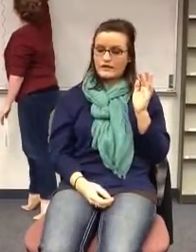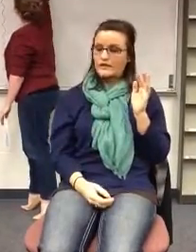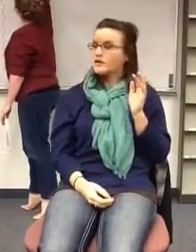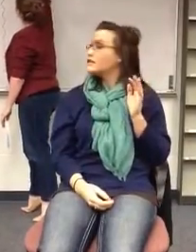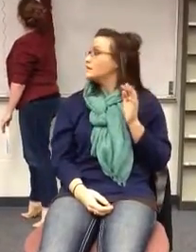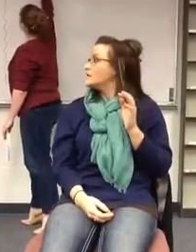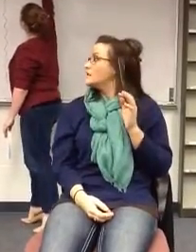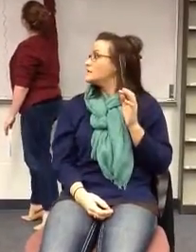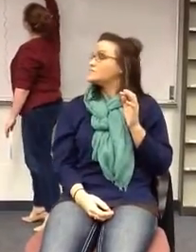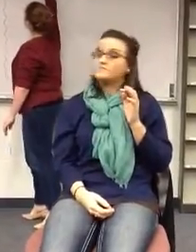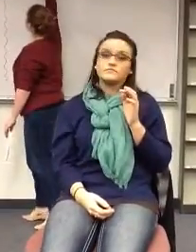And I want you to write down